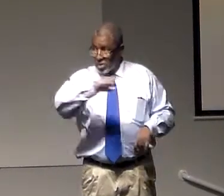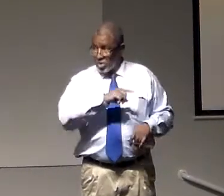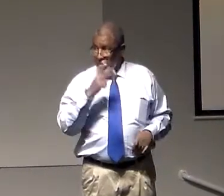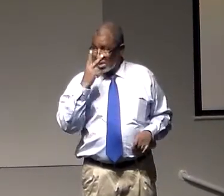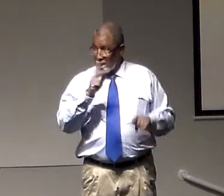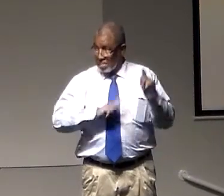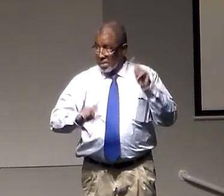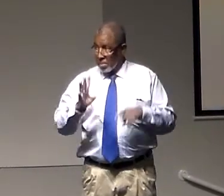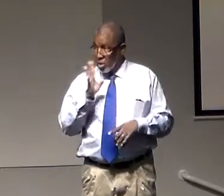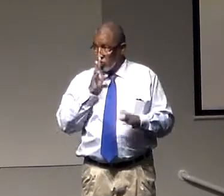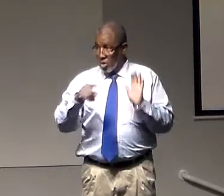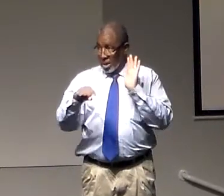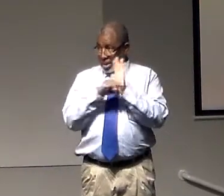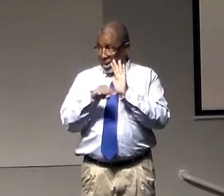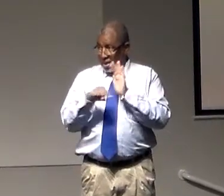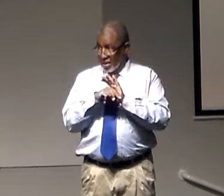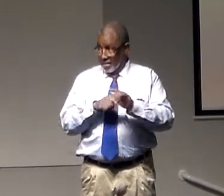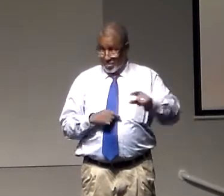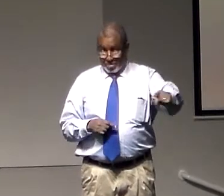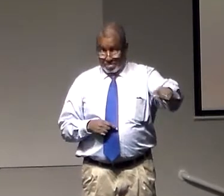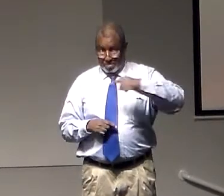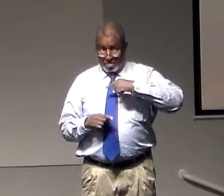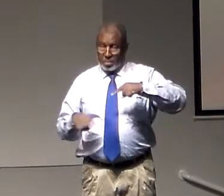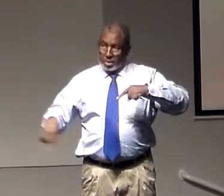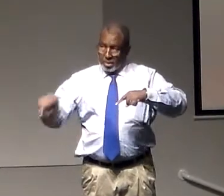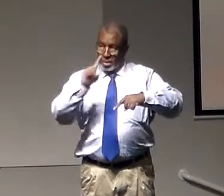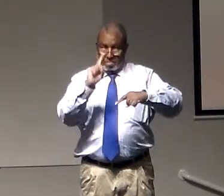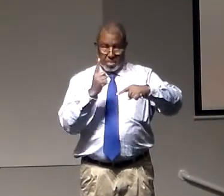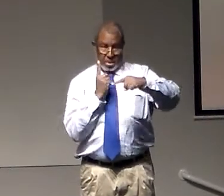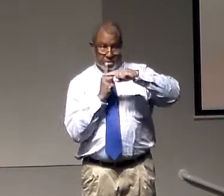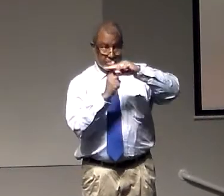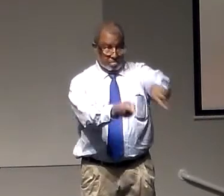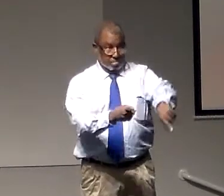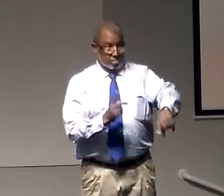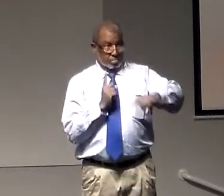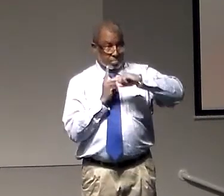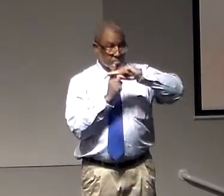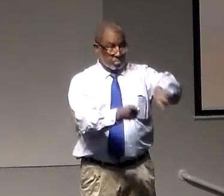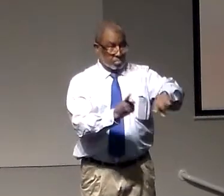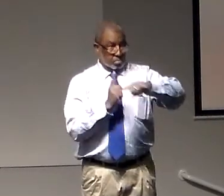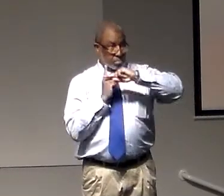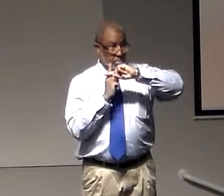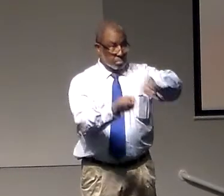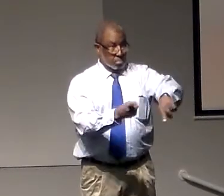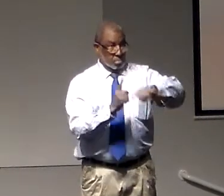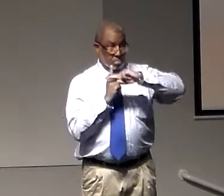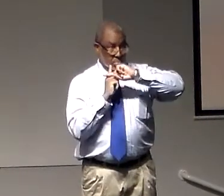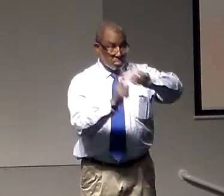Anytime you see people talking negative, you need to do it a different way.